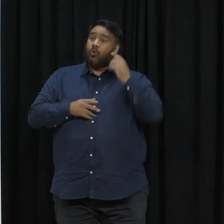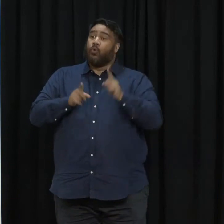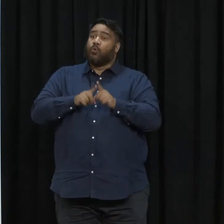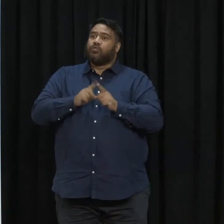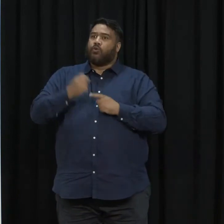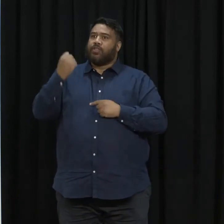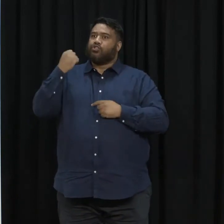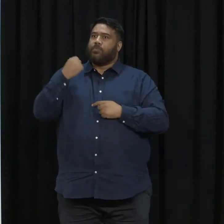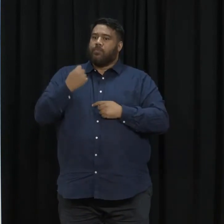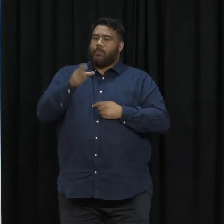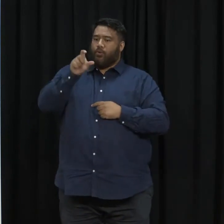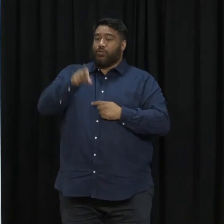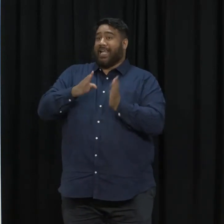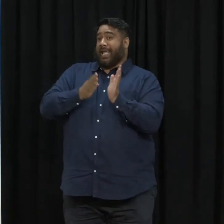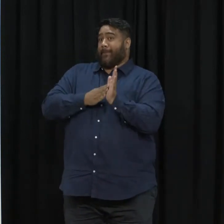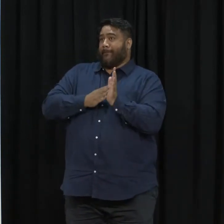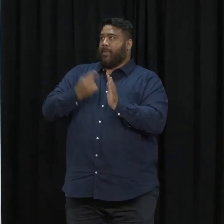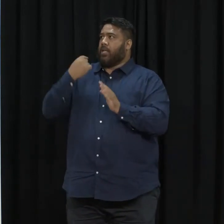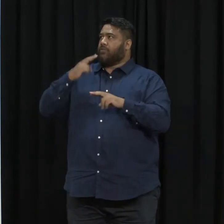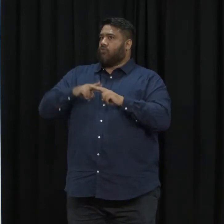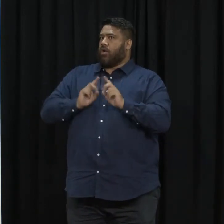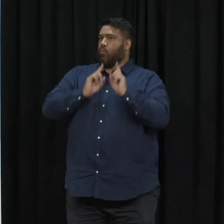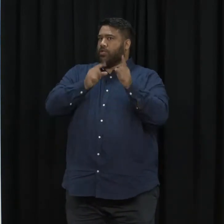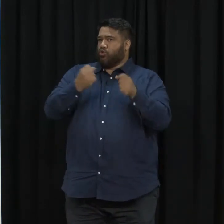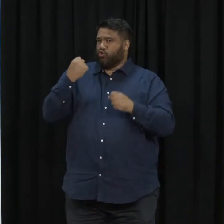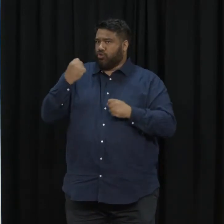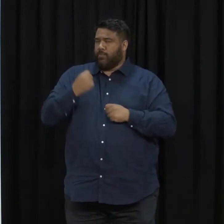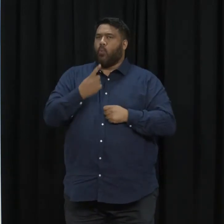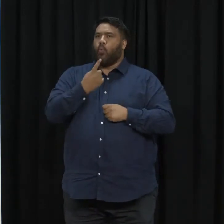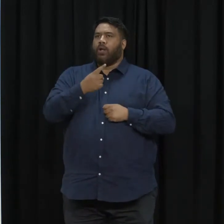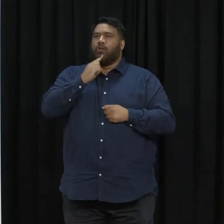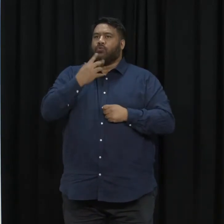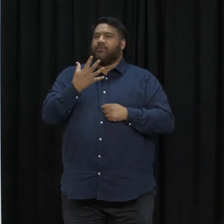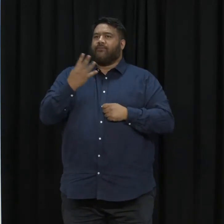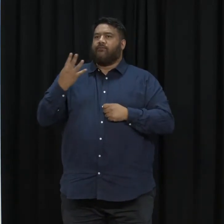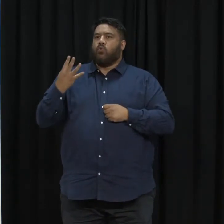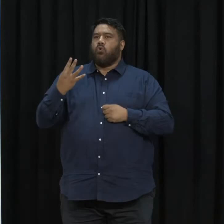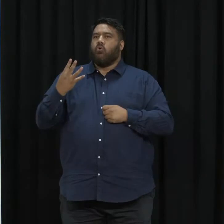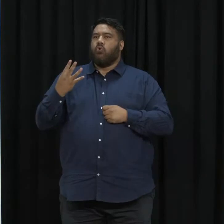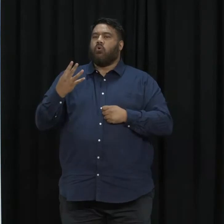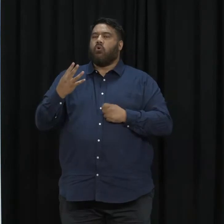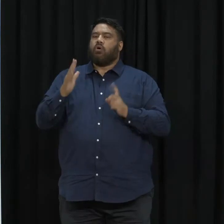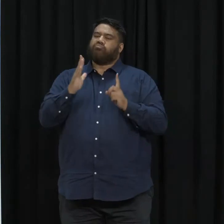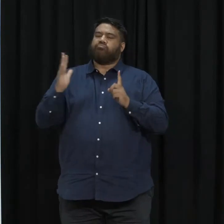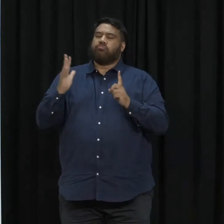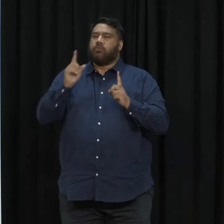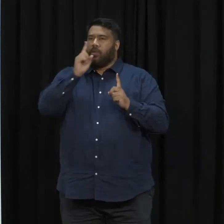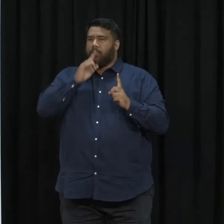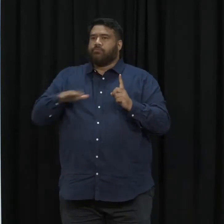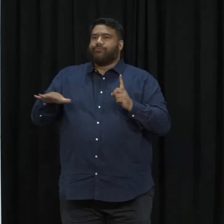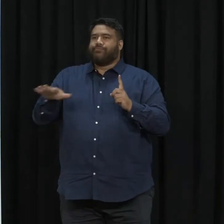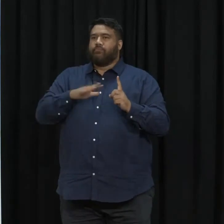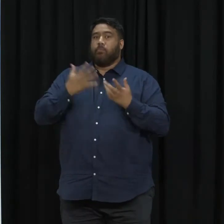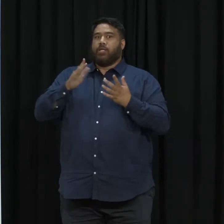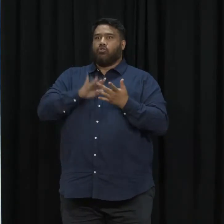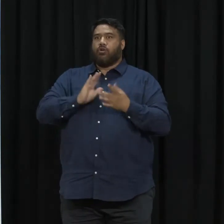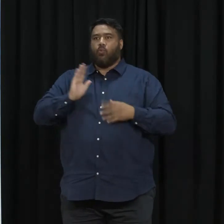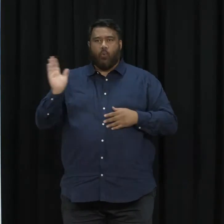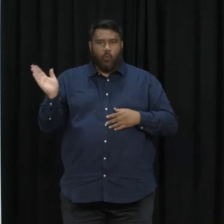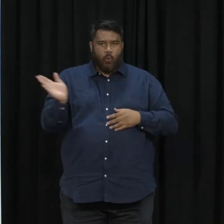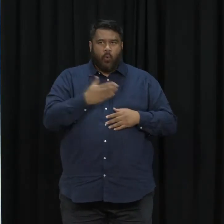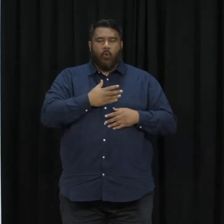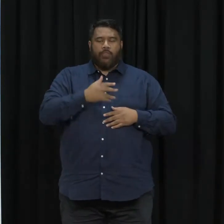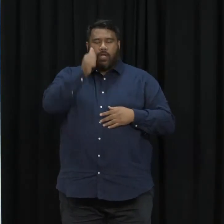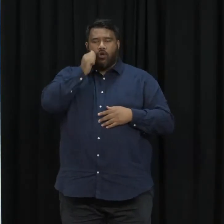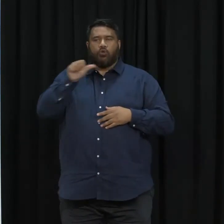was attended last Friday. There are 154 of these people. All have been contacted and they are advised to get